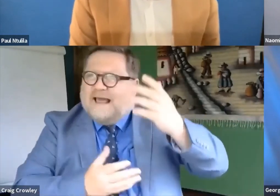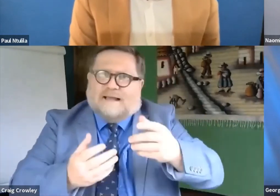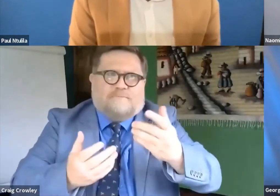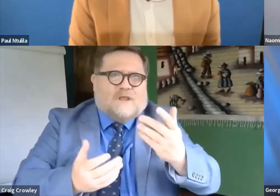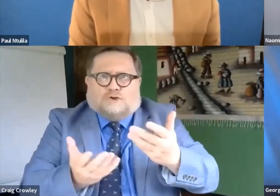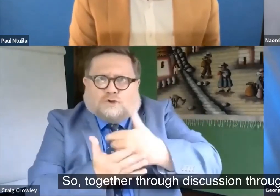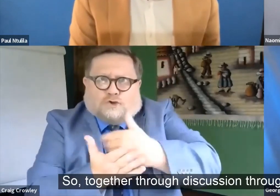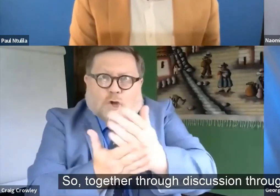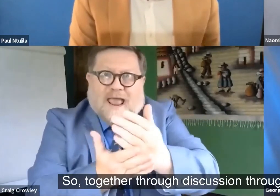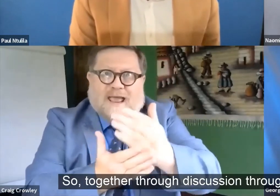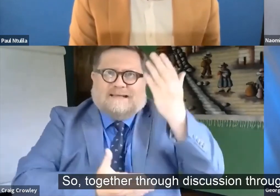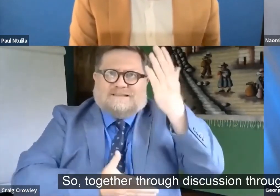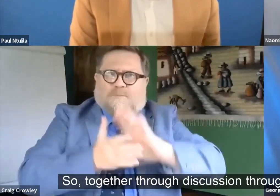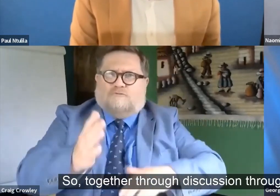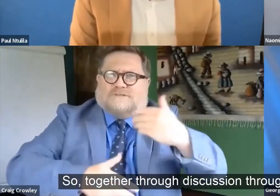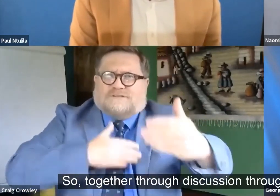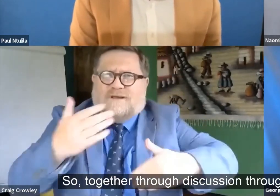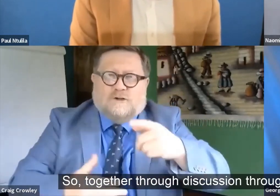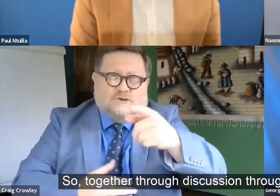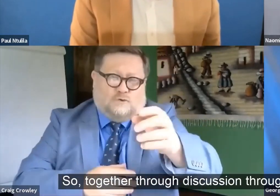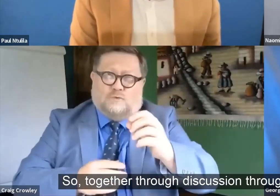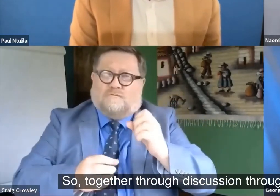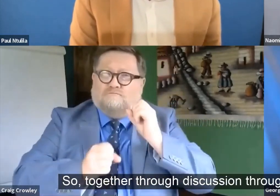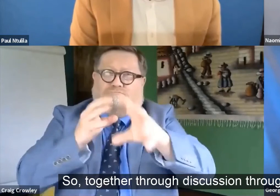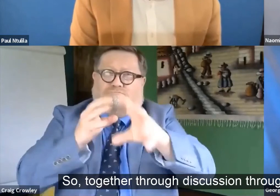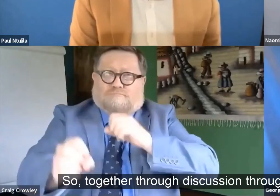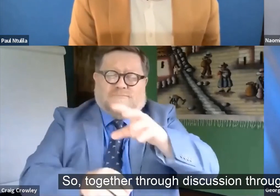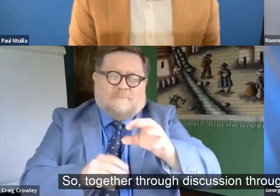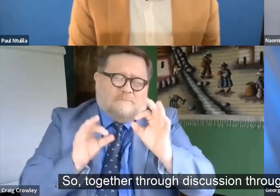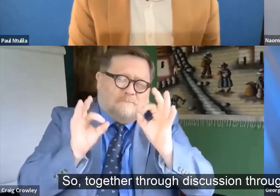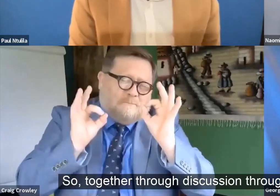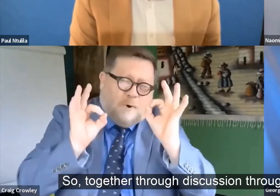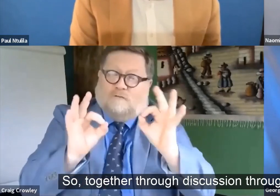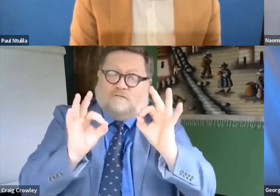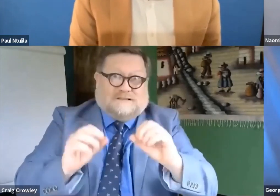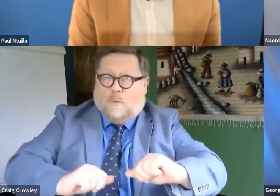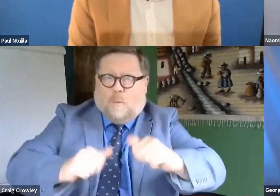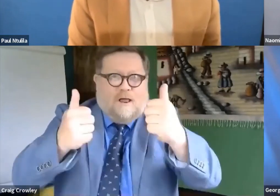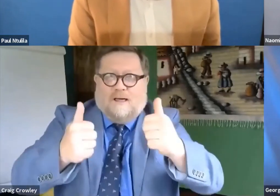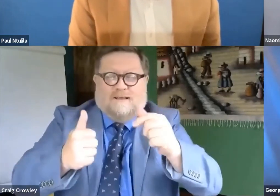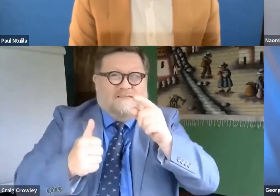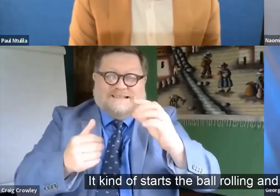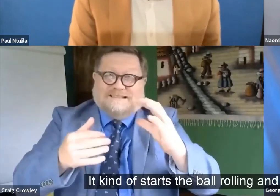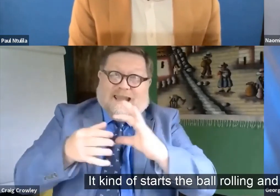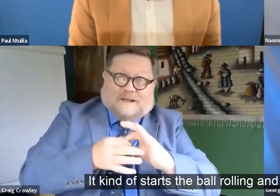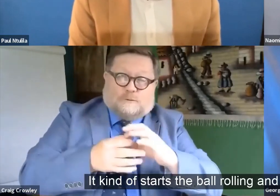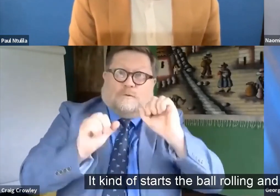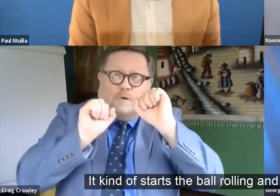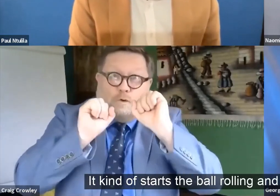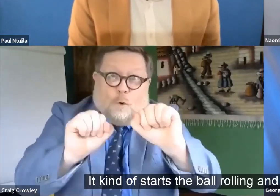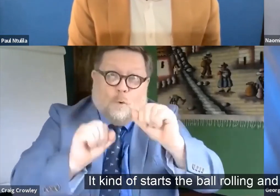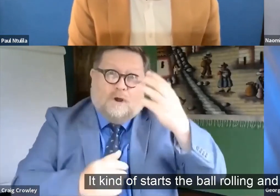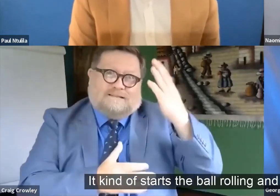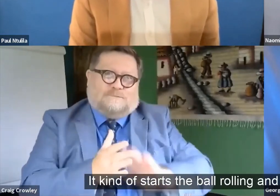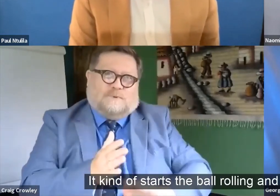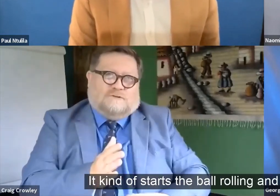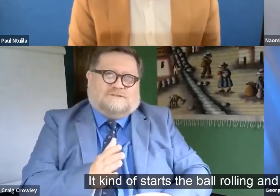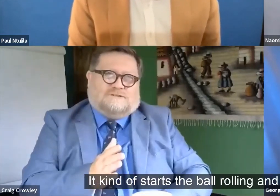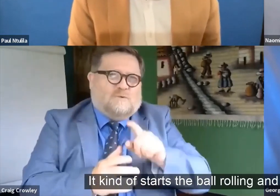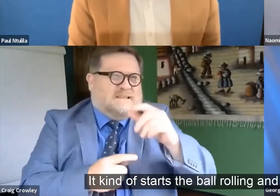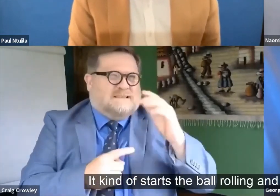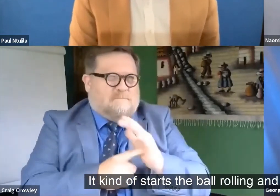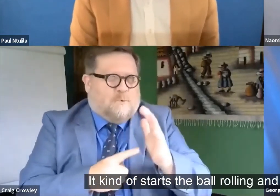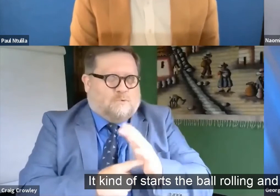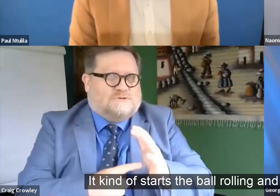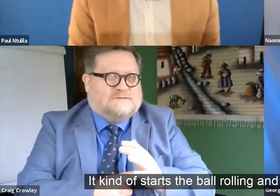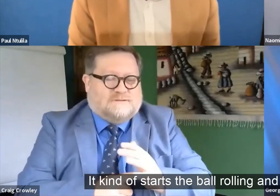So together, through discussion, through sharing experiences and ideas, it kind of starts these balls rolling, and we